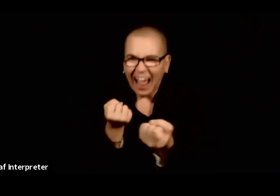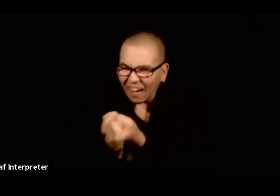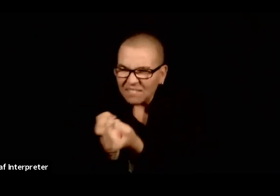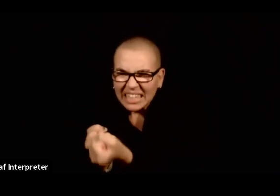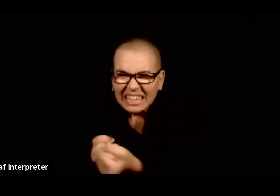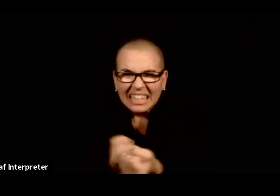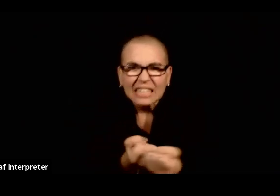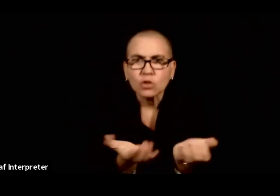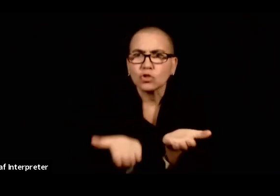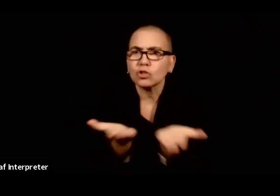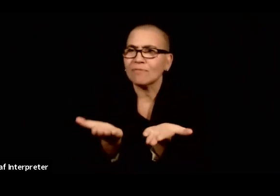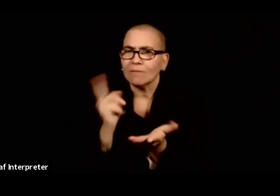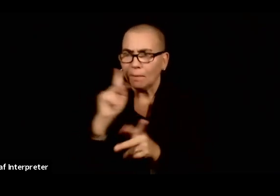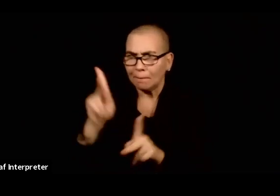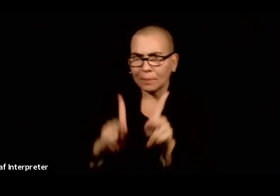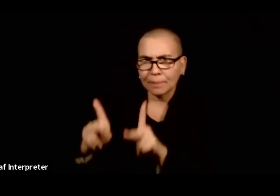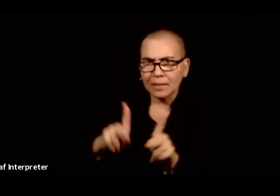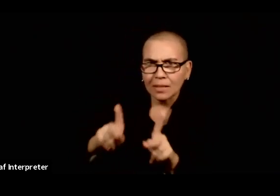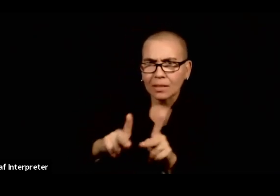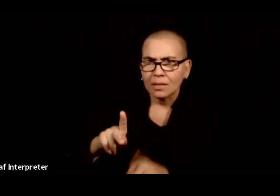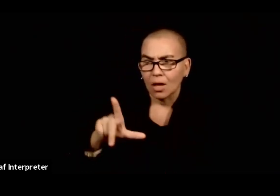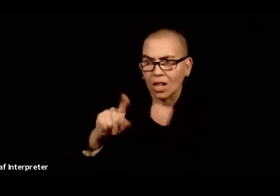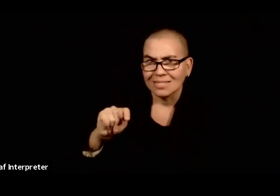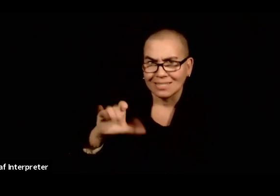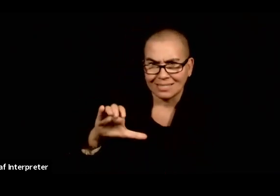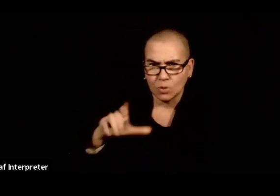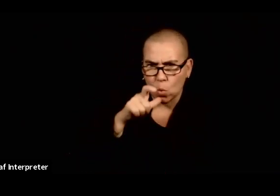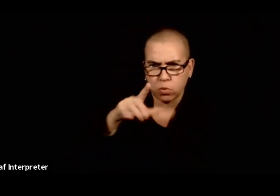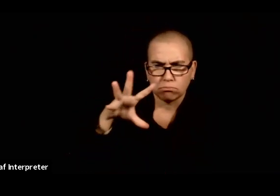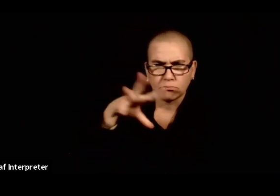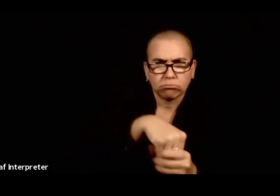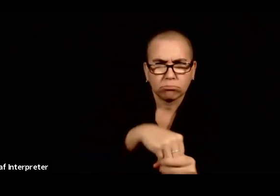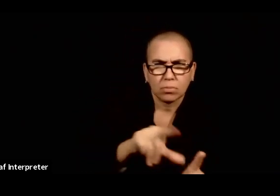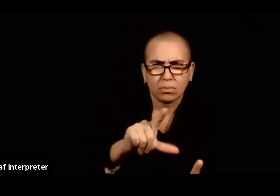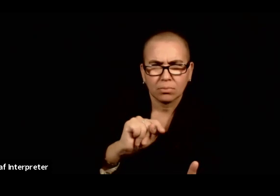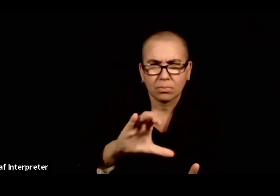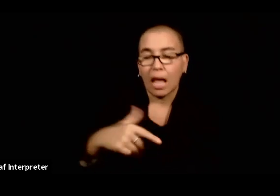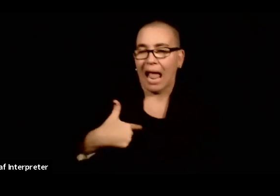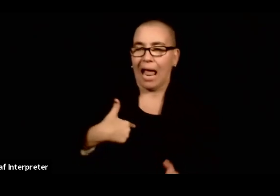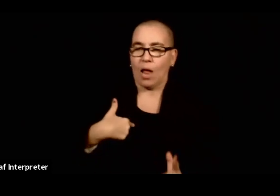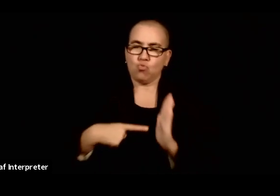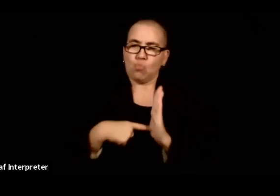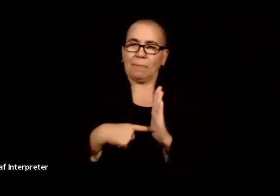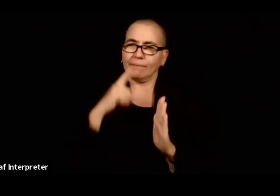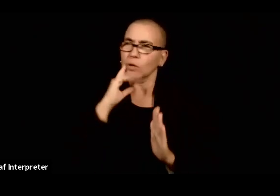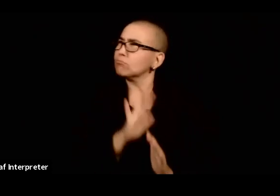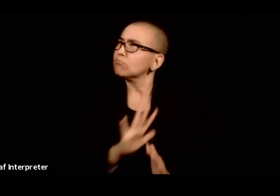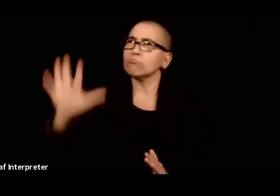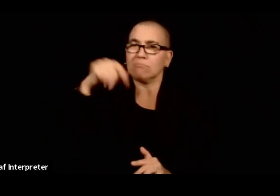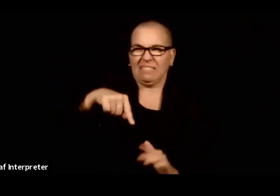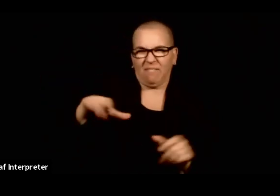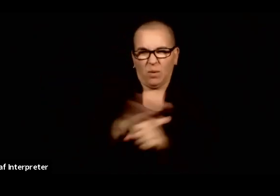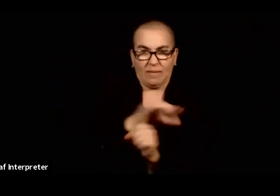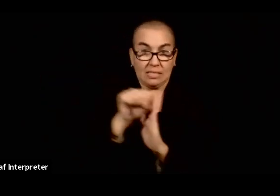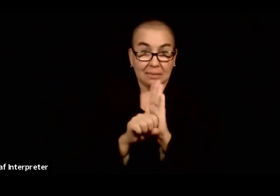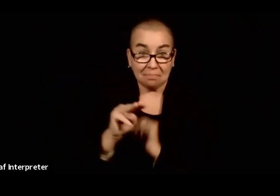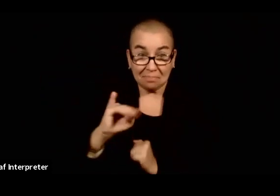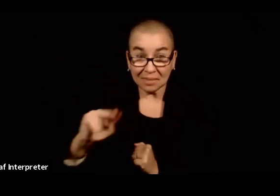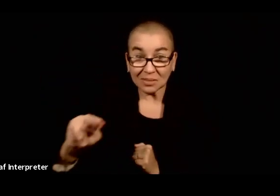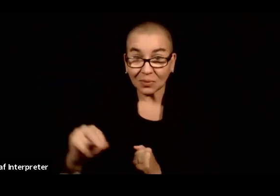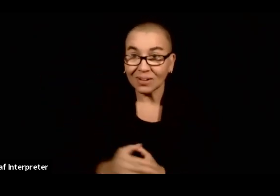settings, and we represent people from around the state of Minnesota. Statewide, every day, we see the